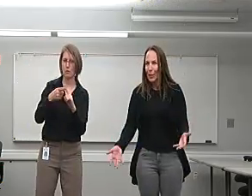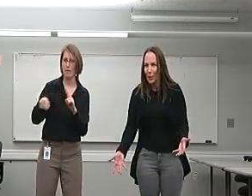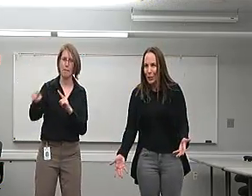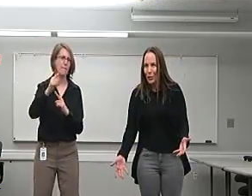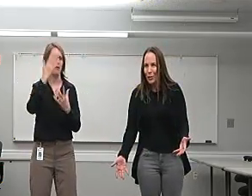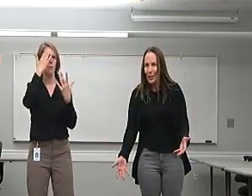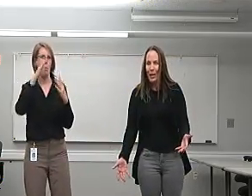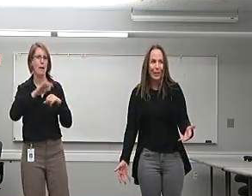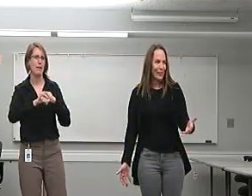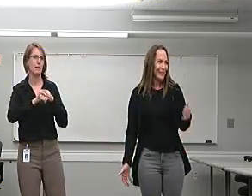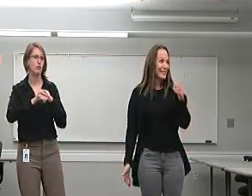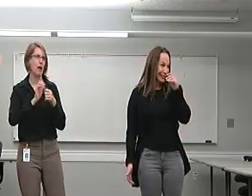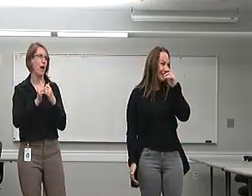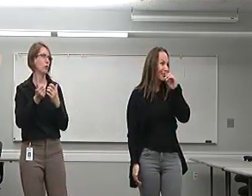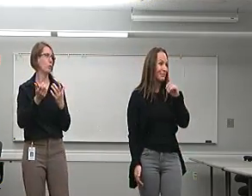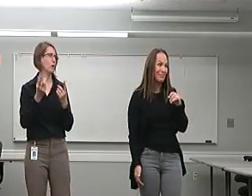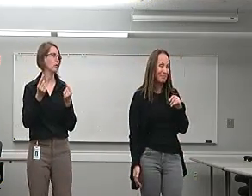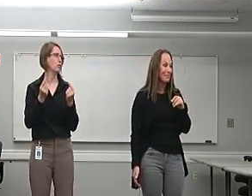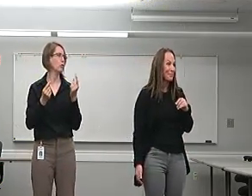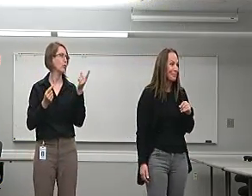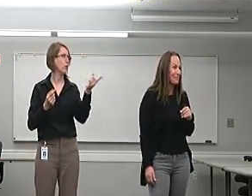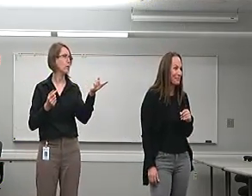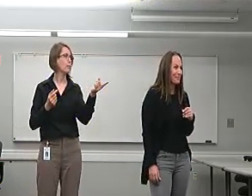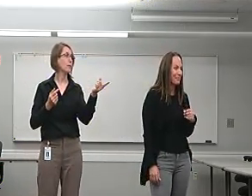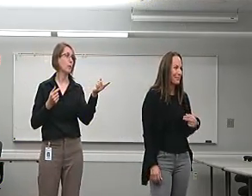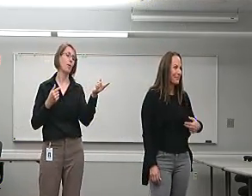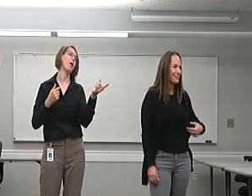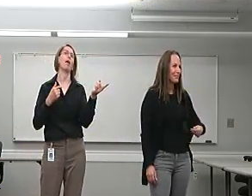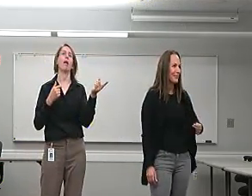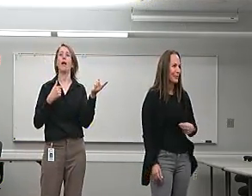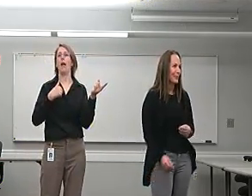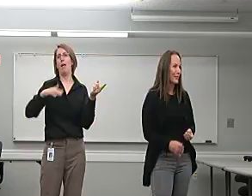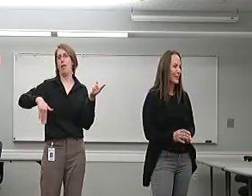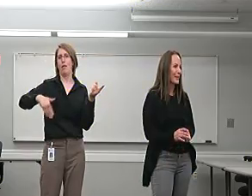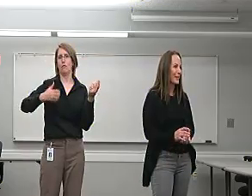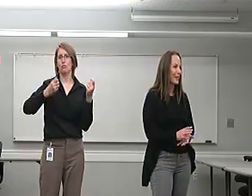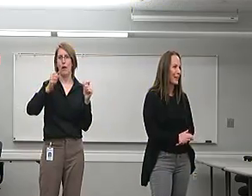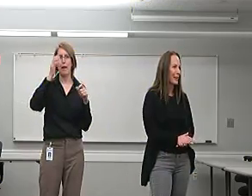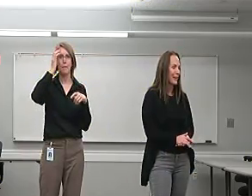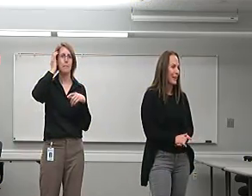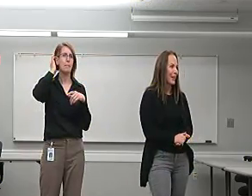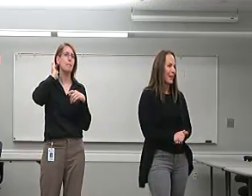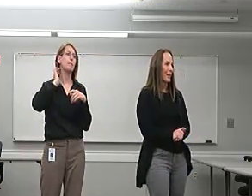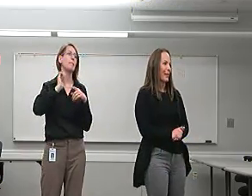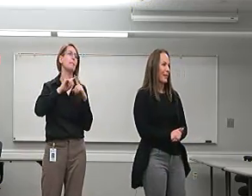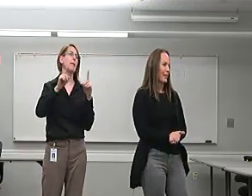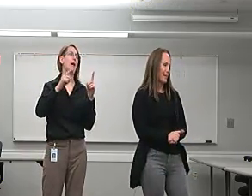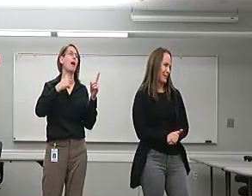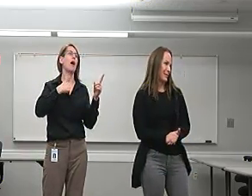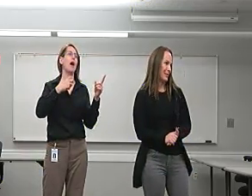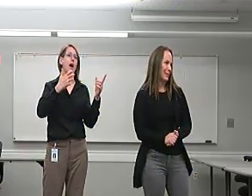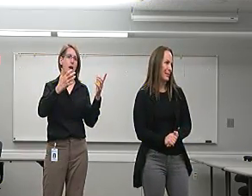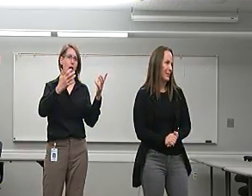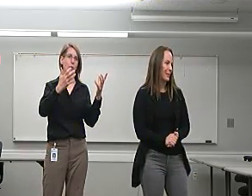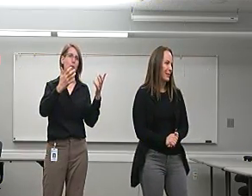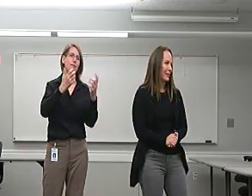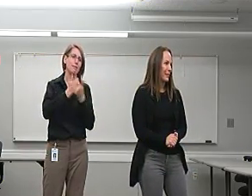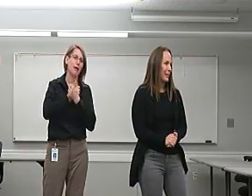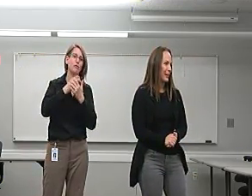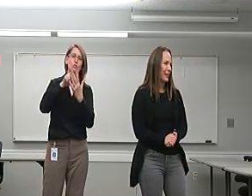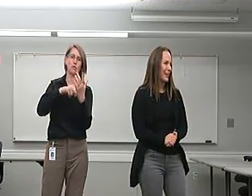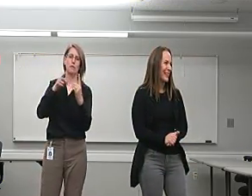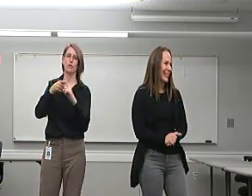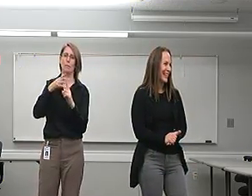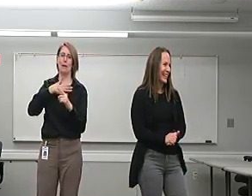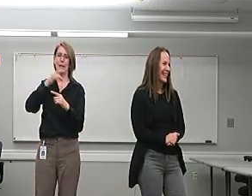trying. I haven't done it yet, but I would love to read my child. But at this age, my other